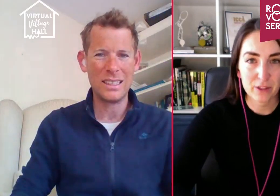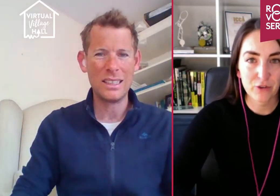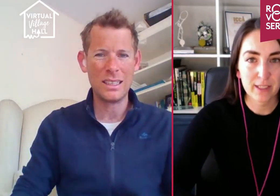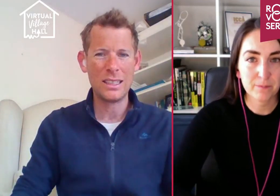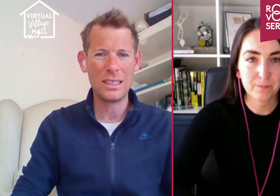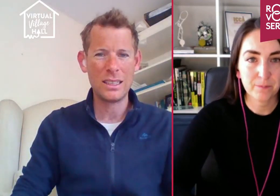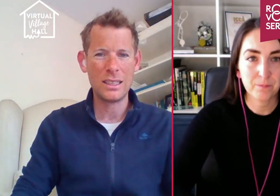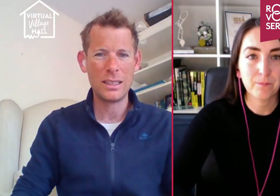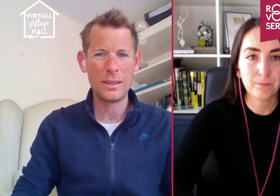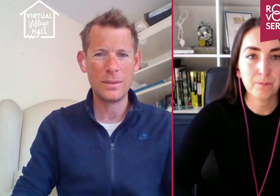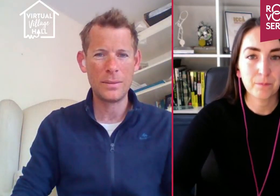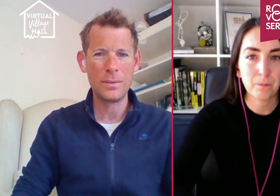screen.